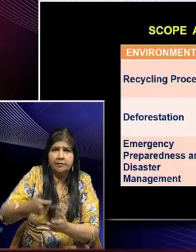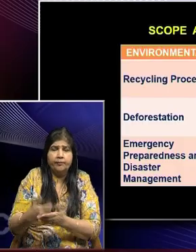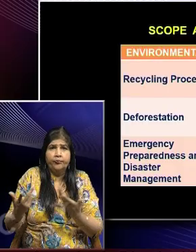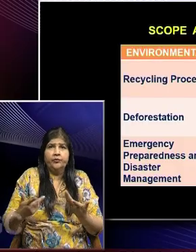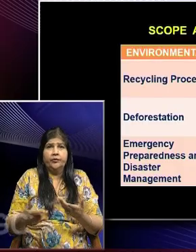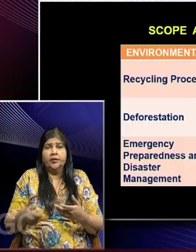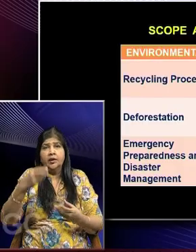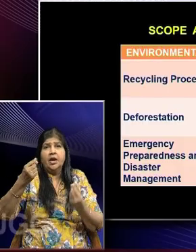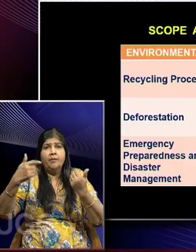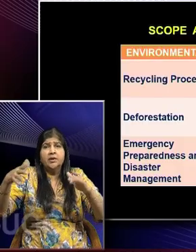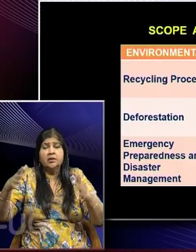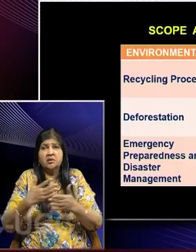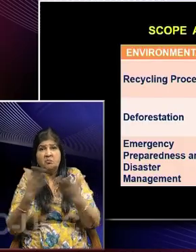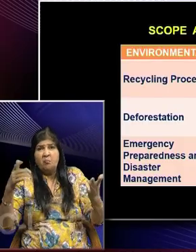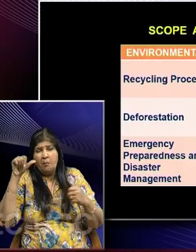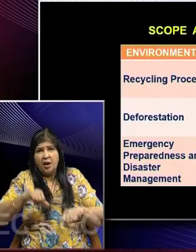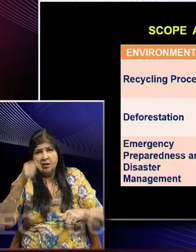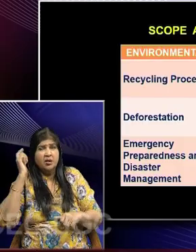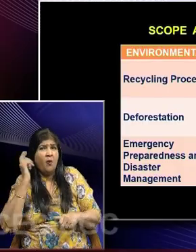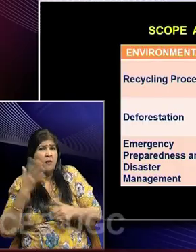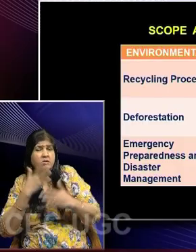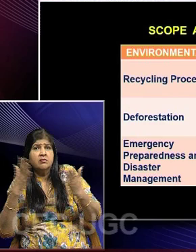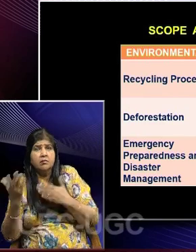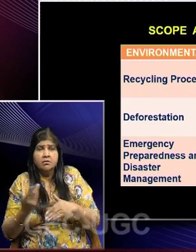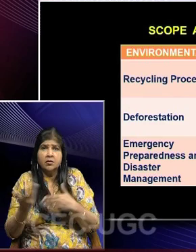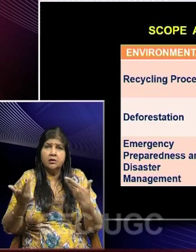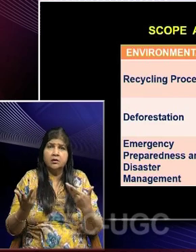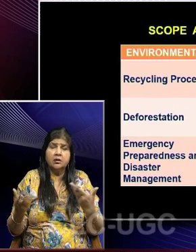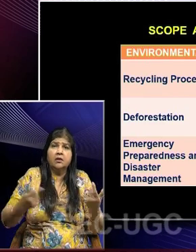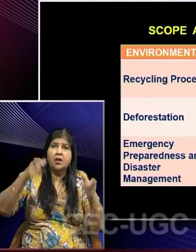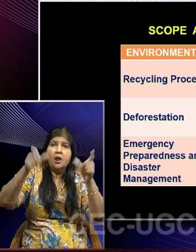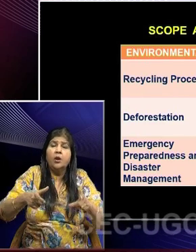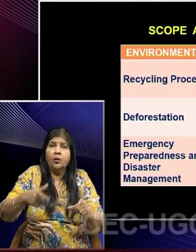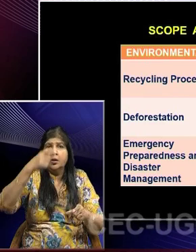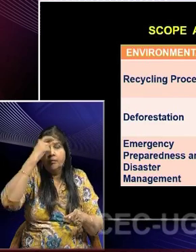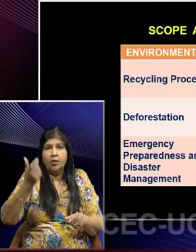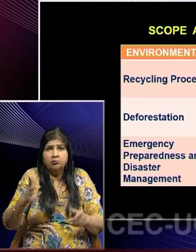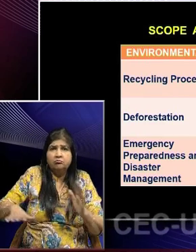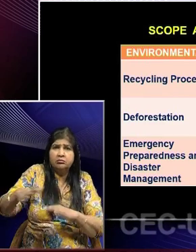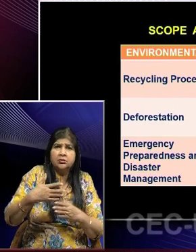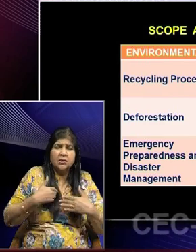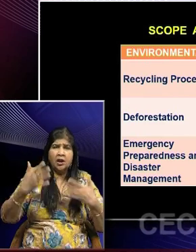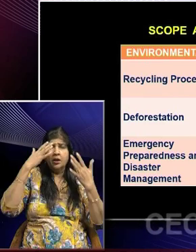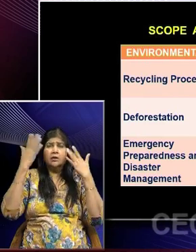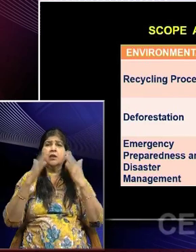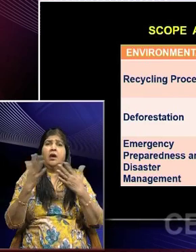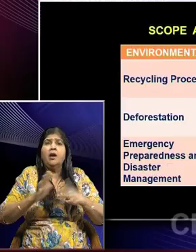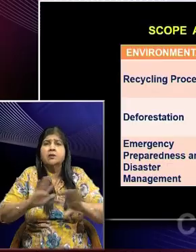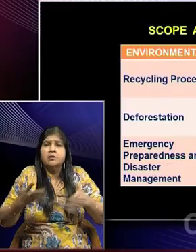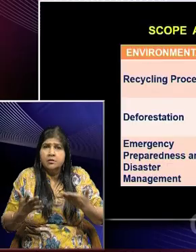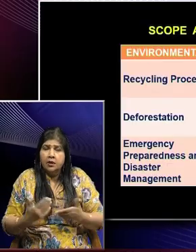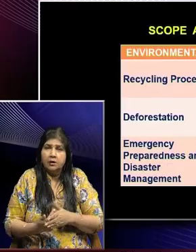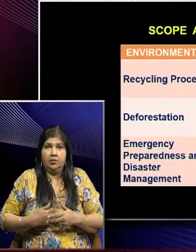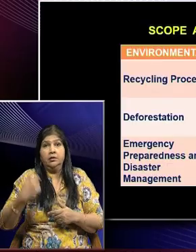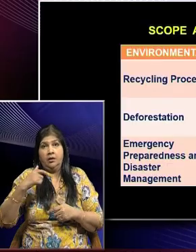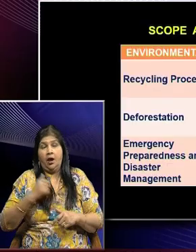of emissions and all, cause of noise into the factory, the local community is getting lot of disturbance. So that is also a